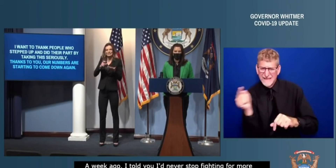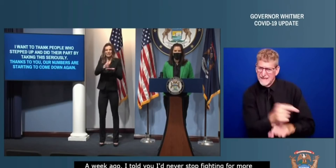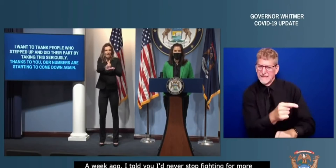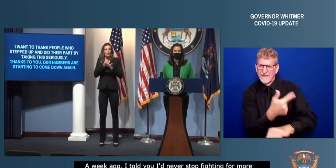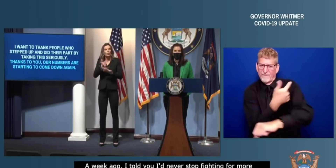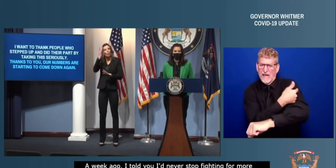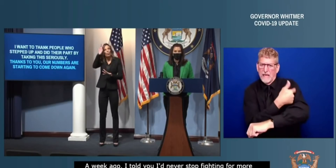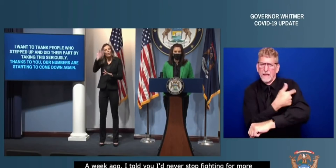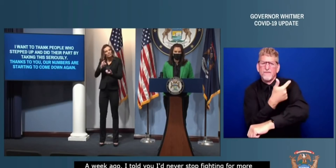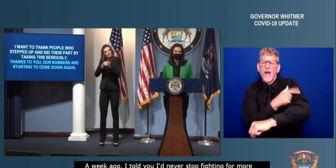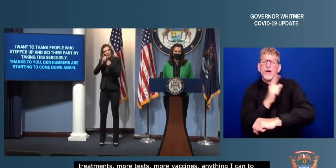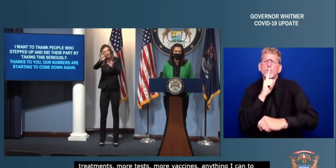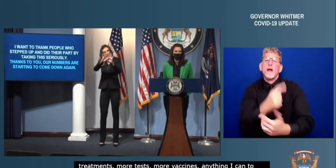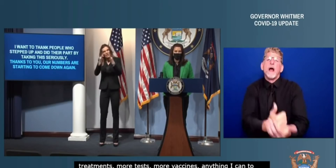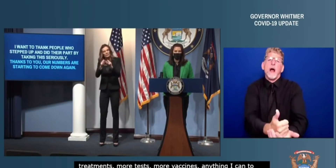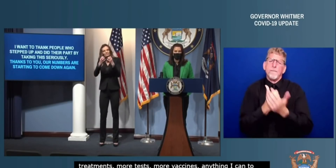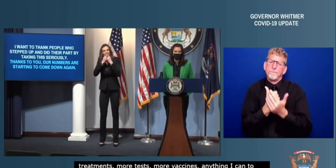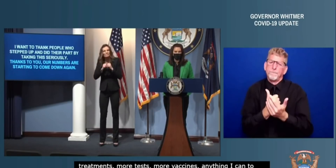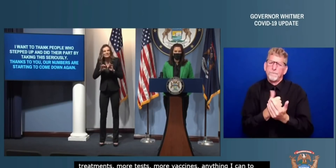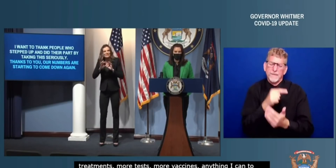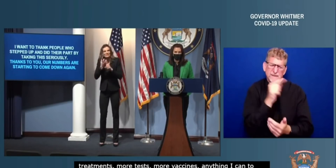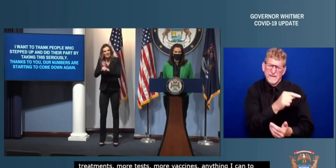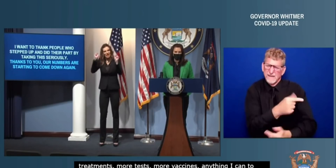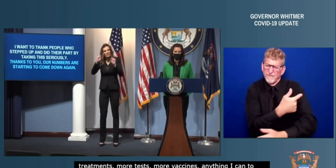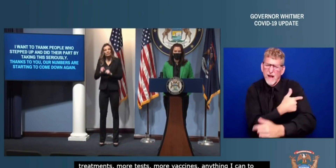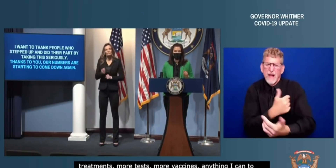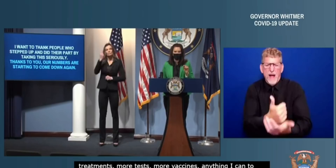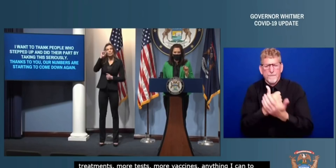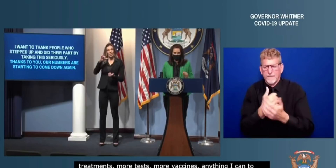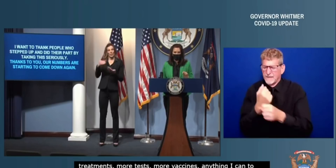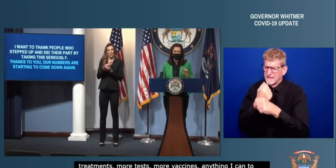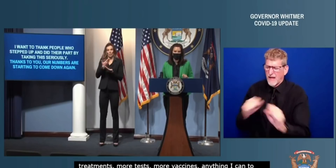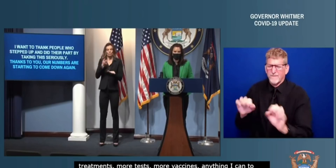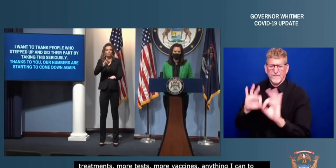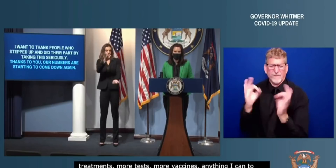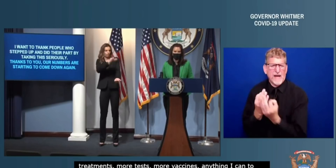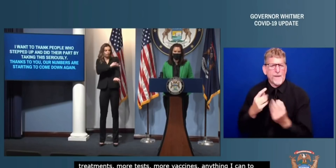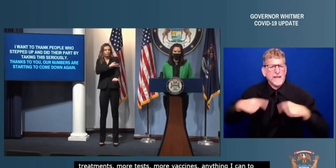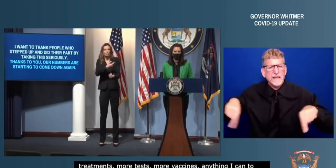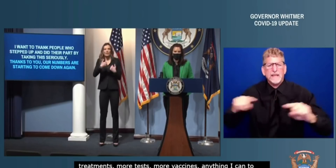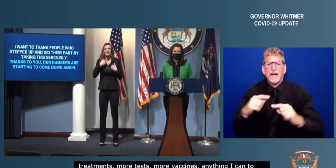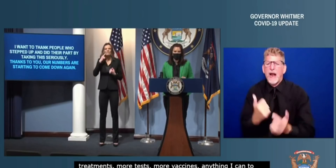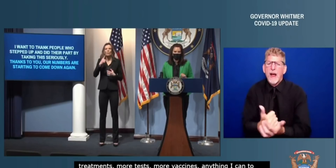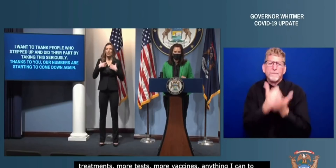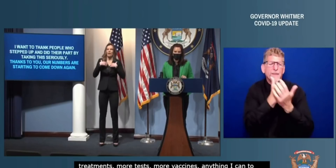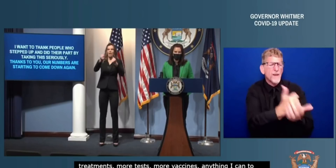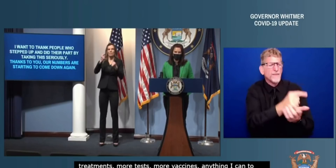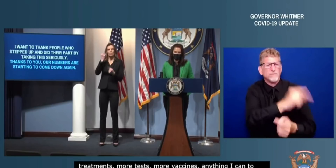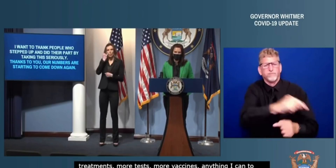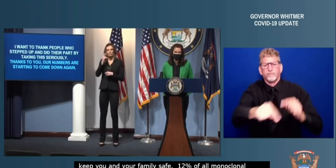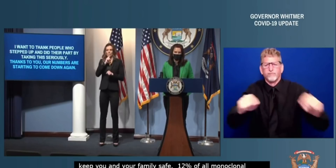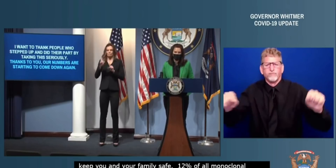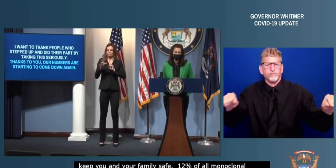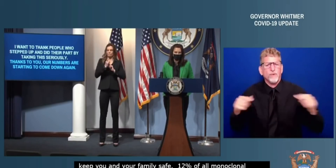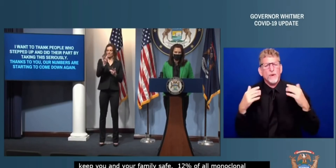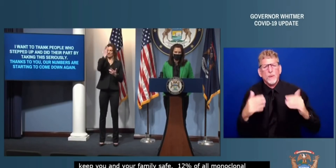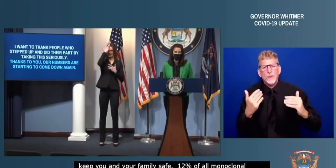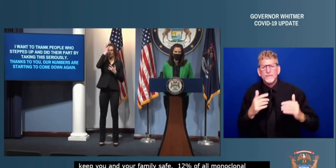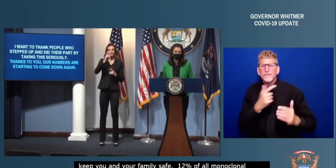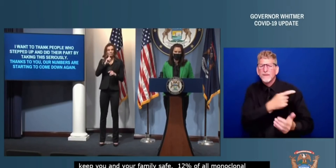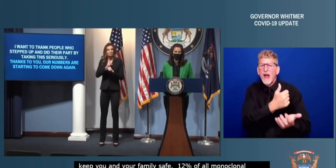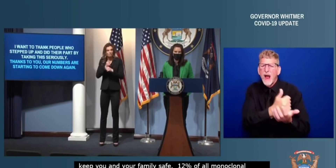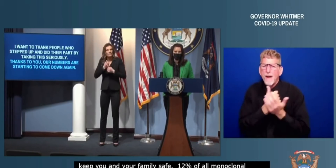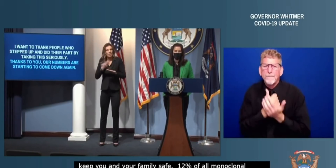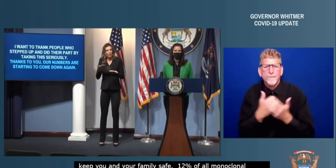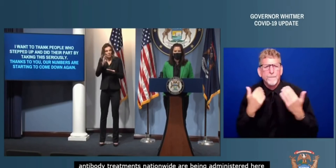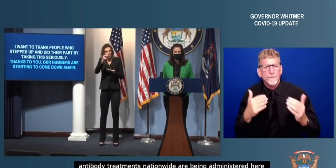12% of all monoclonal antibody treatments nationwide are being administered here in Michigan. We're saving lives and keeping people out of the